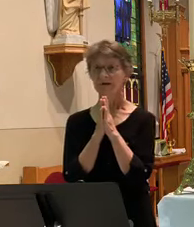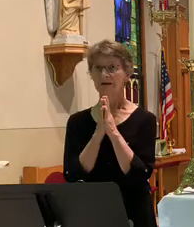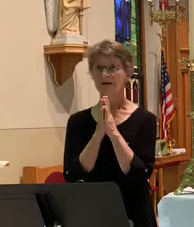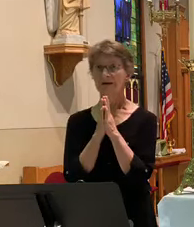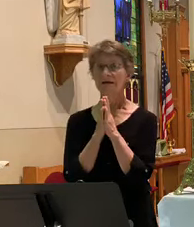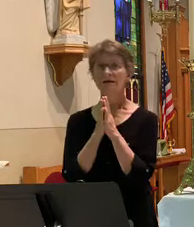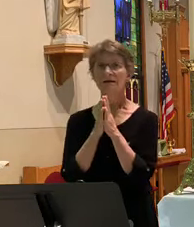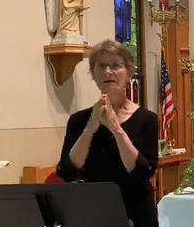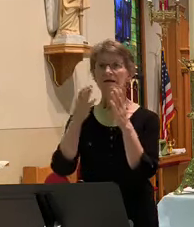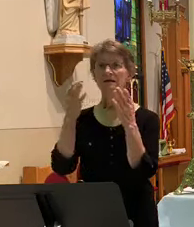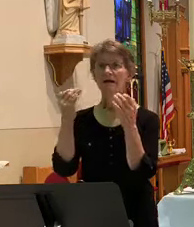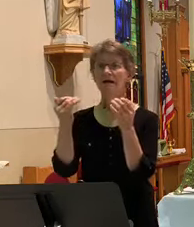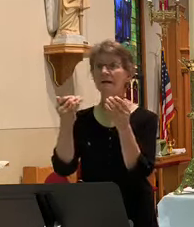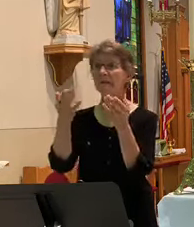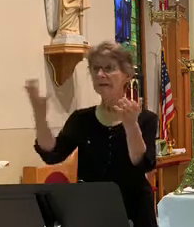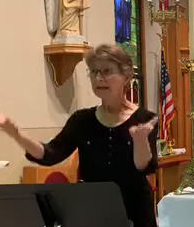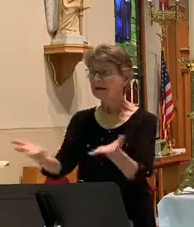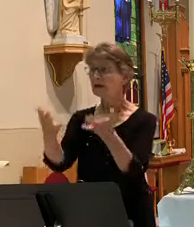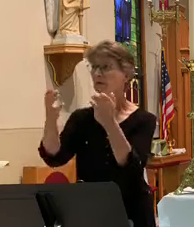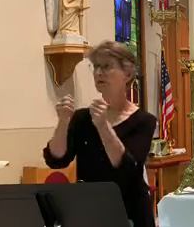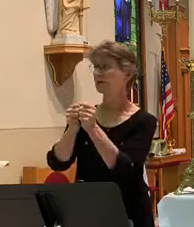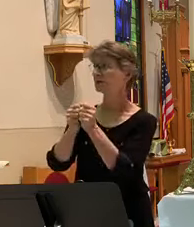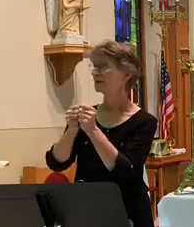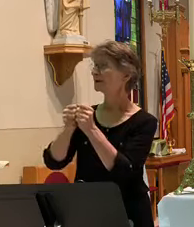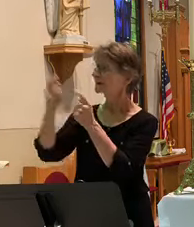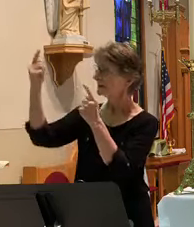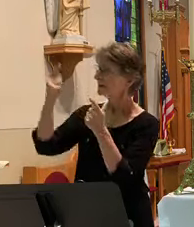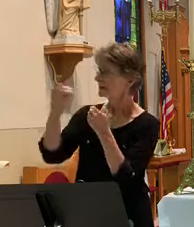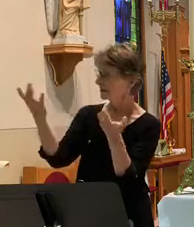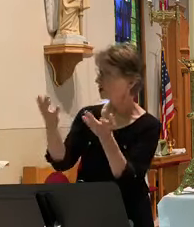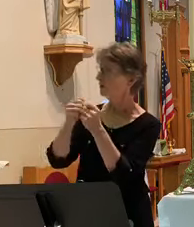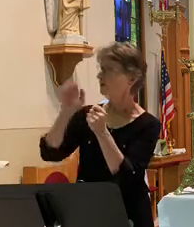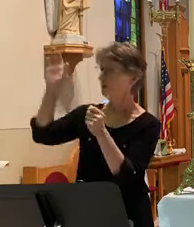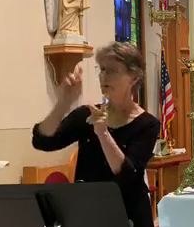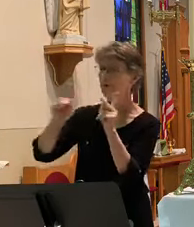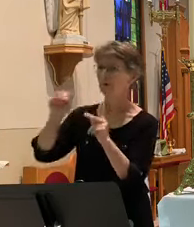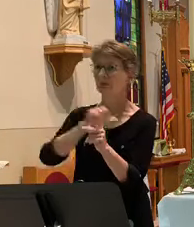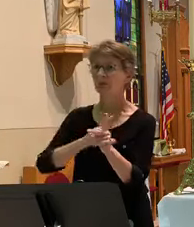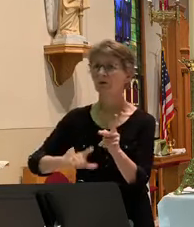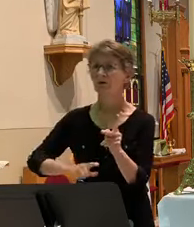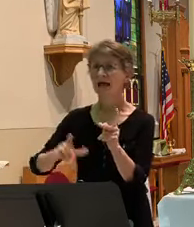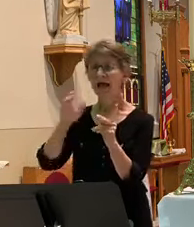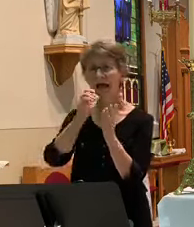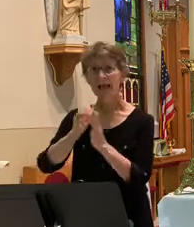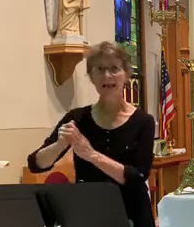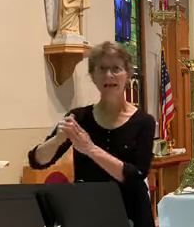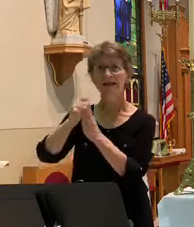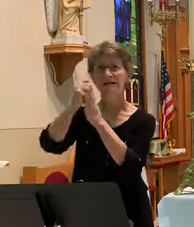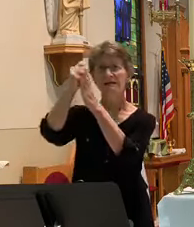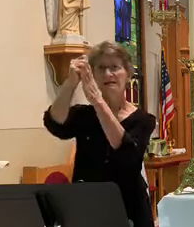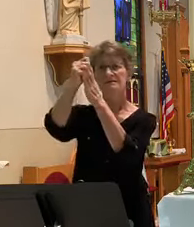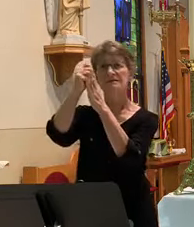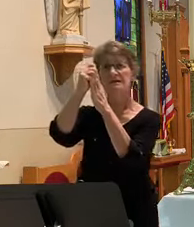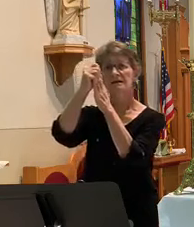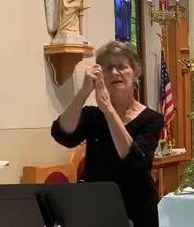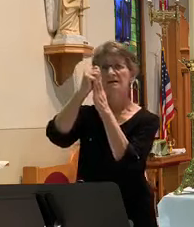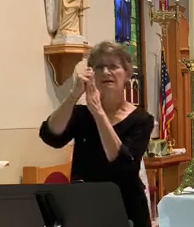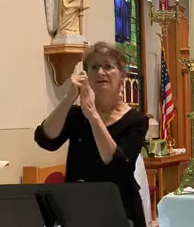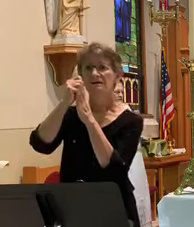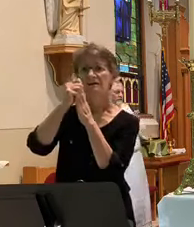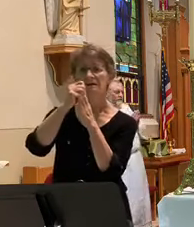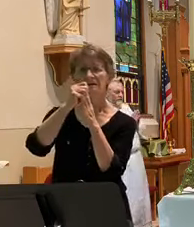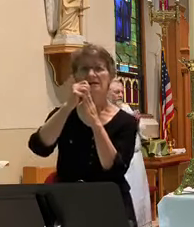Graciously be present to your people, we pray, O Lord, and lead those you have imbued with heavenly mysteries